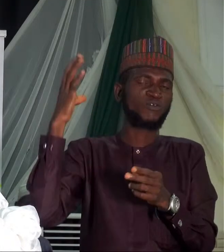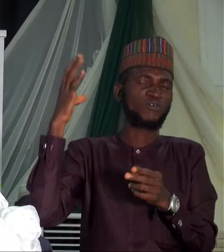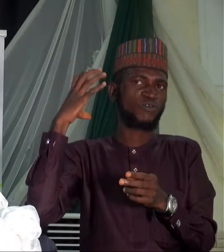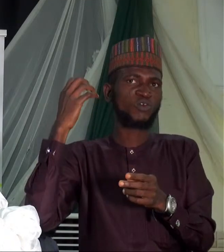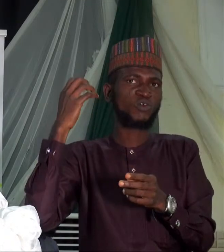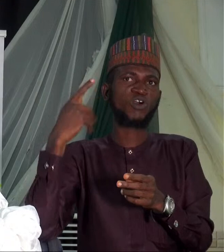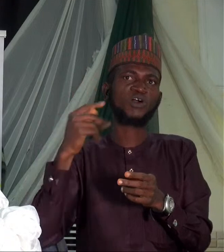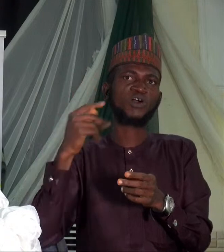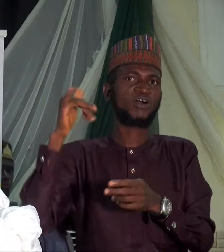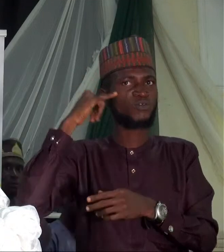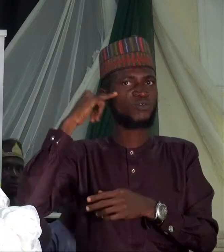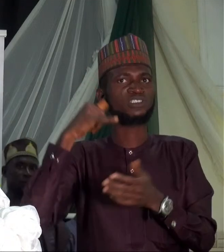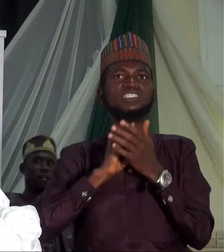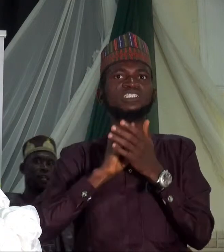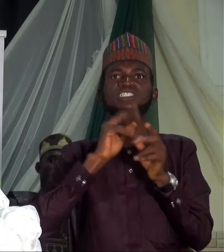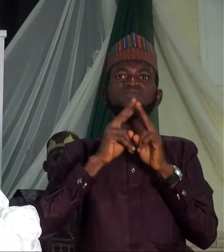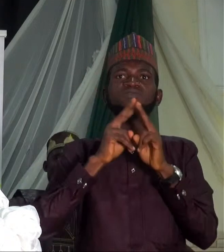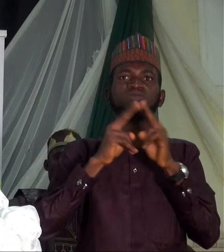pataki gan